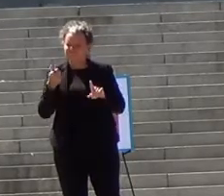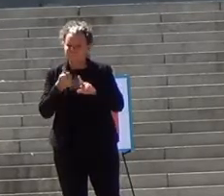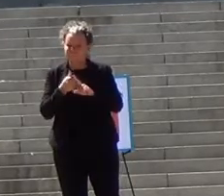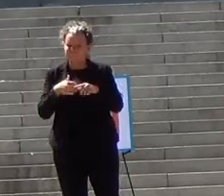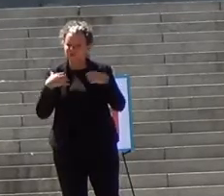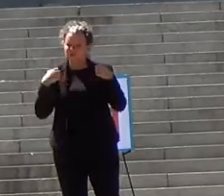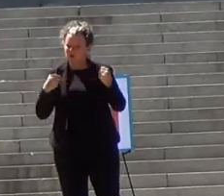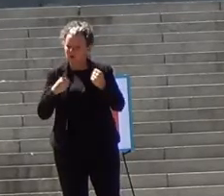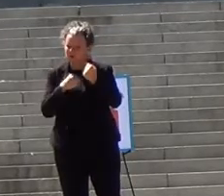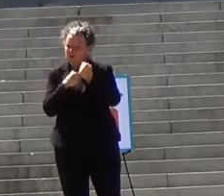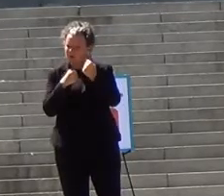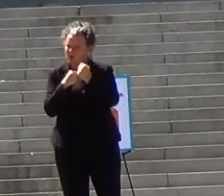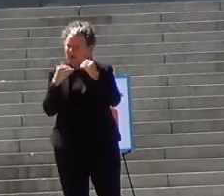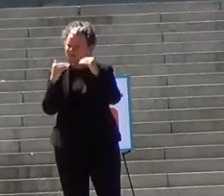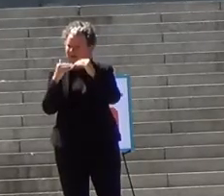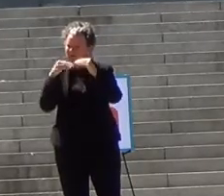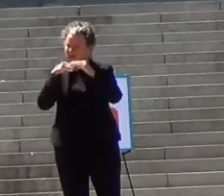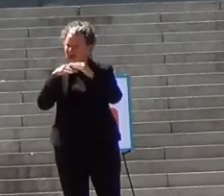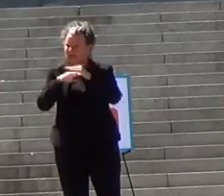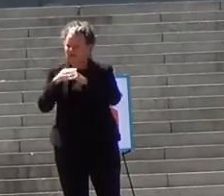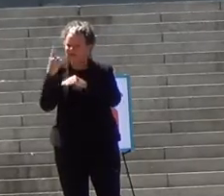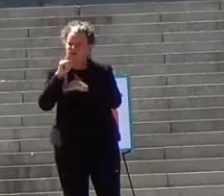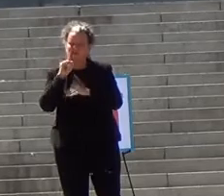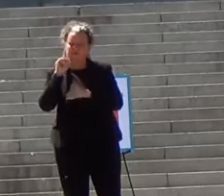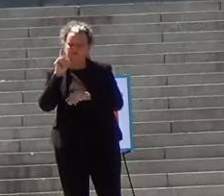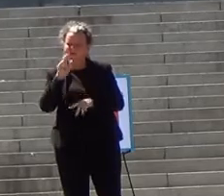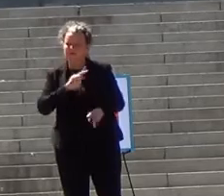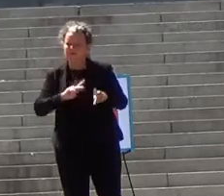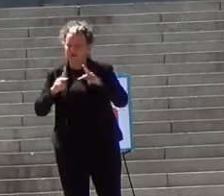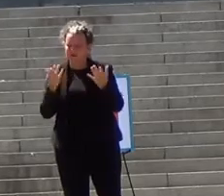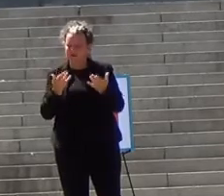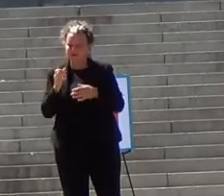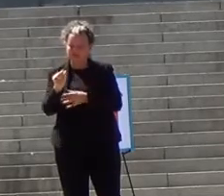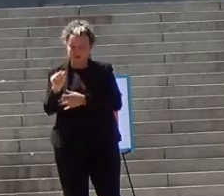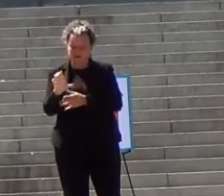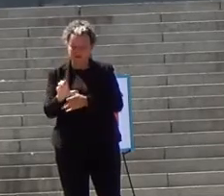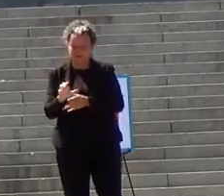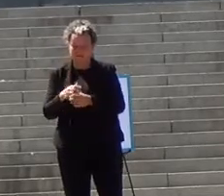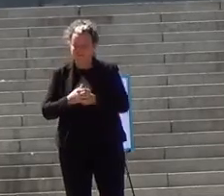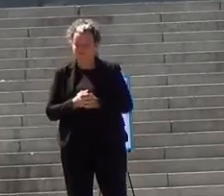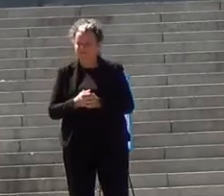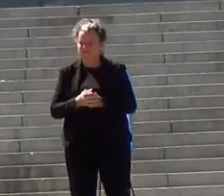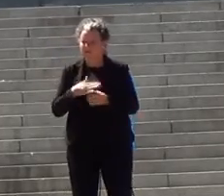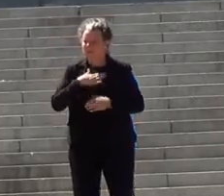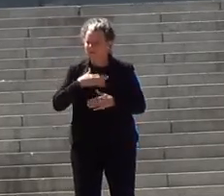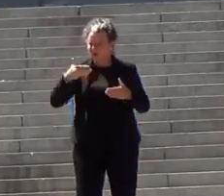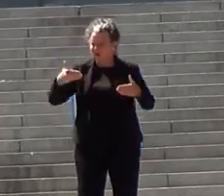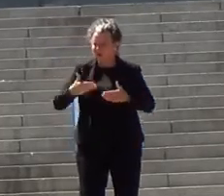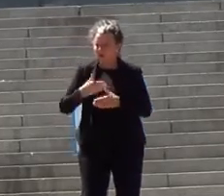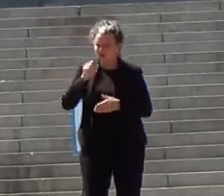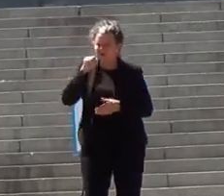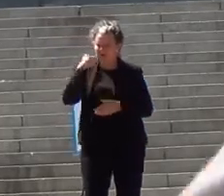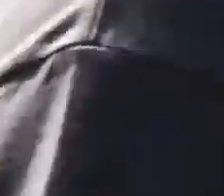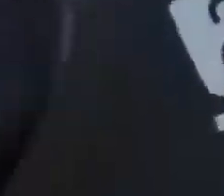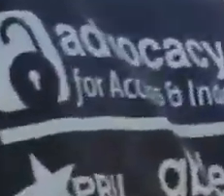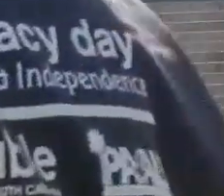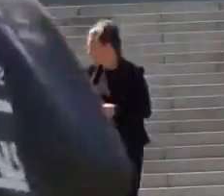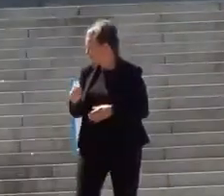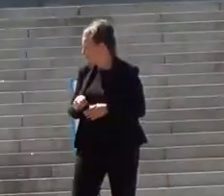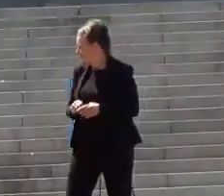strong supporter of equal access for deaf citizens in South Carolina. Please welcome Ms. Sherry Williams.